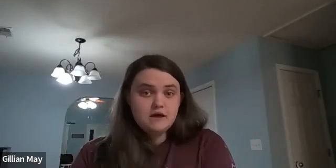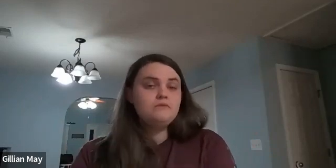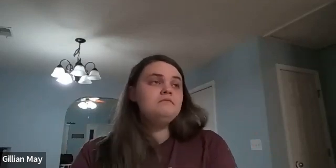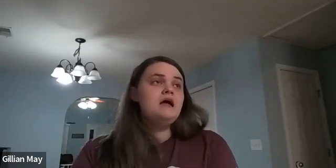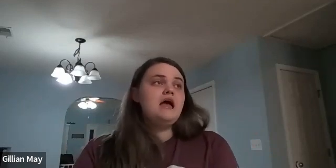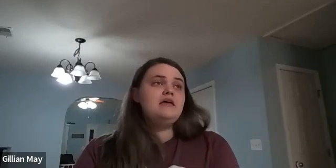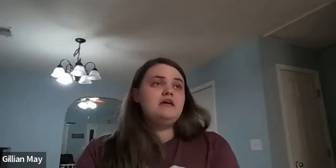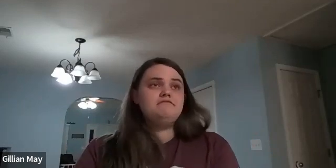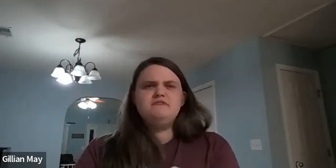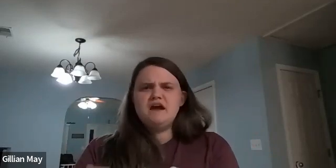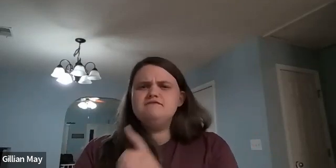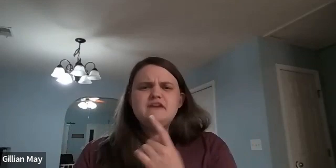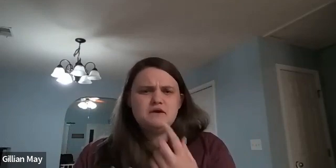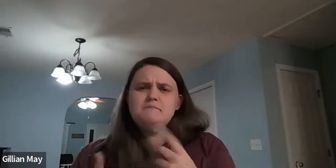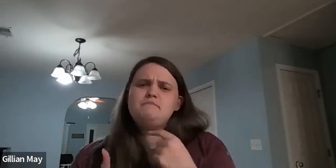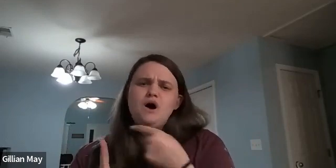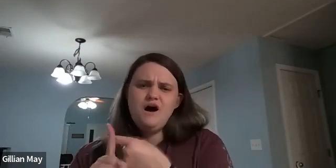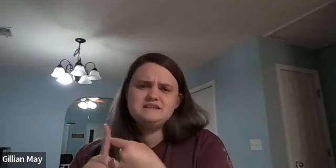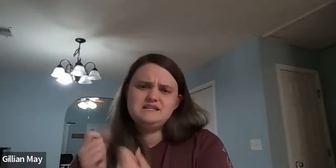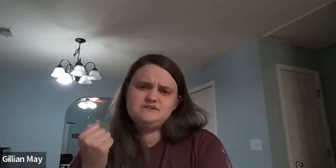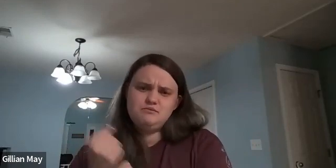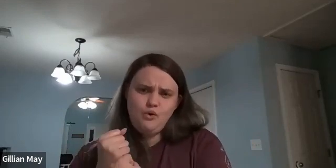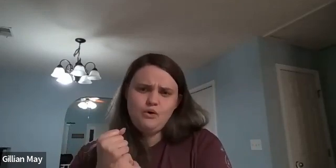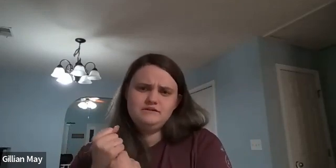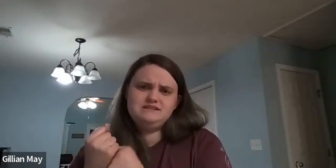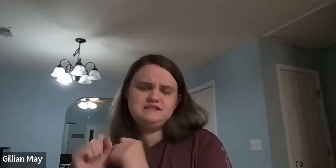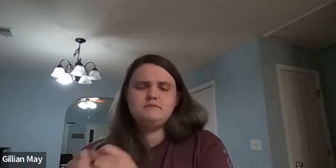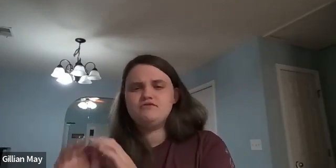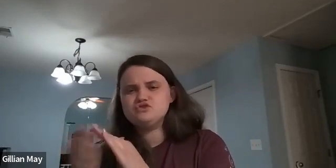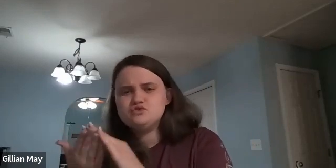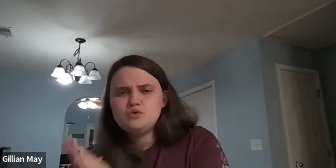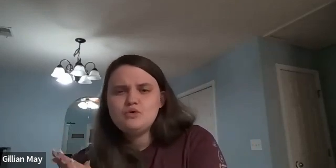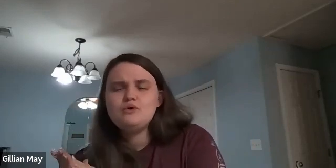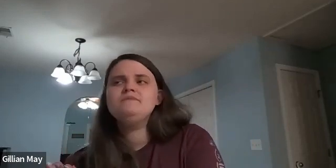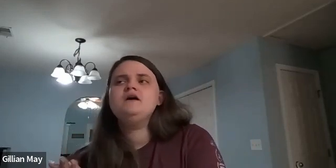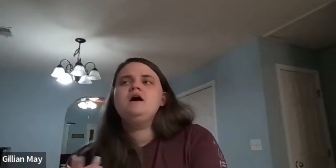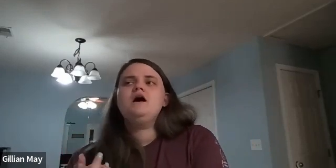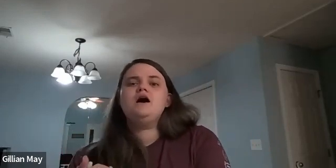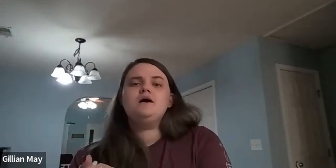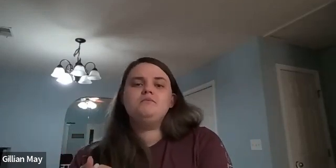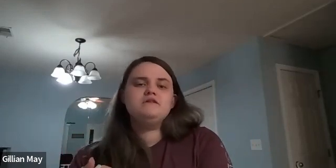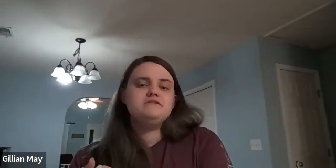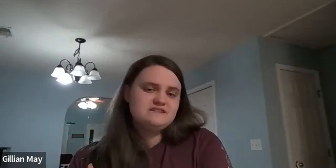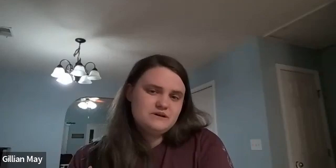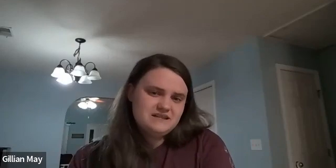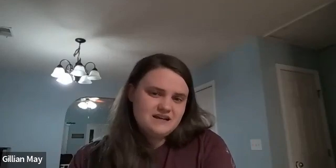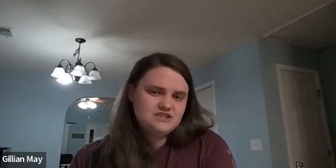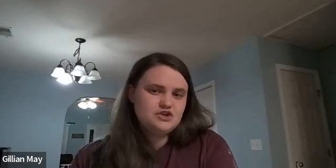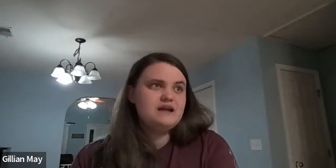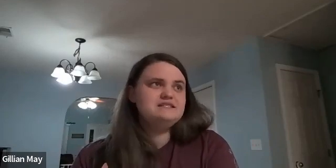ASL and they have a very positive support system at the school. One thing that's always nice is trying to